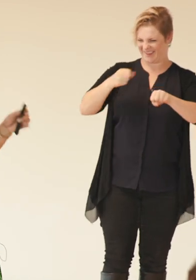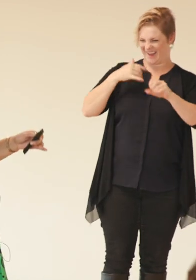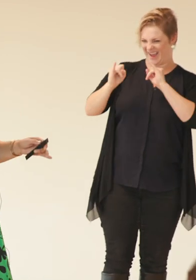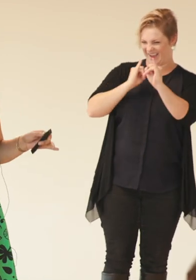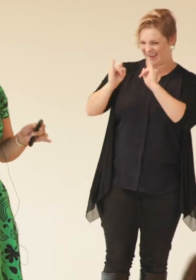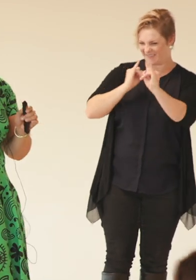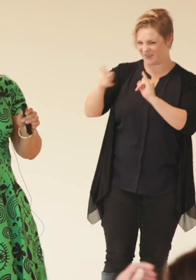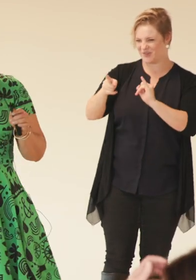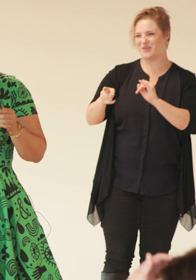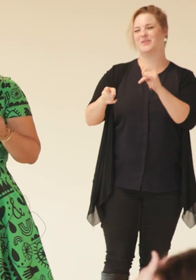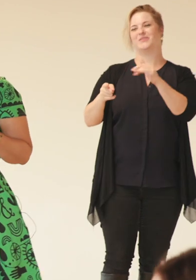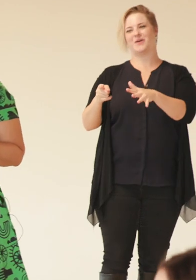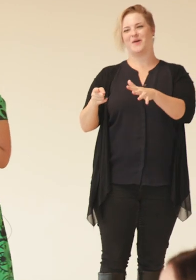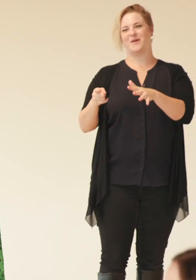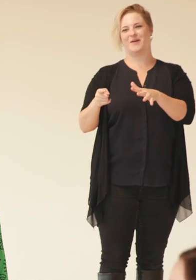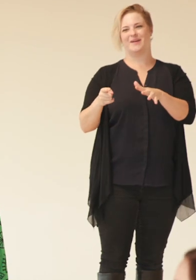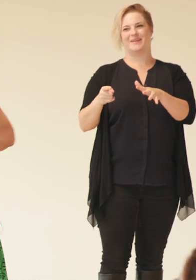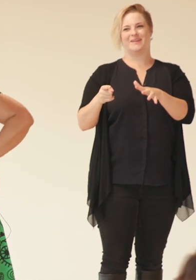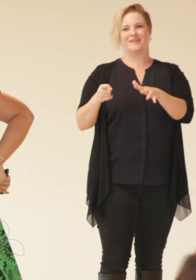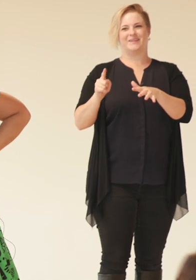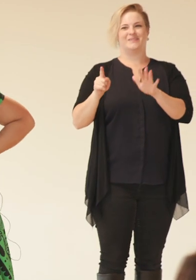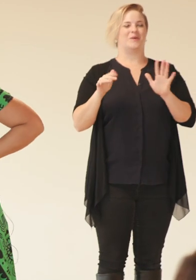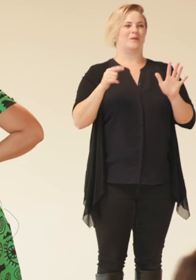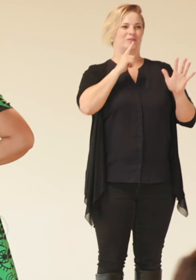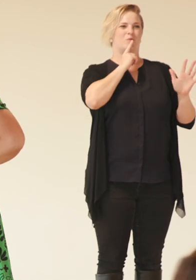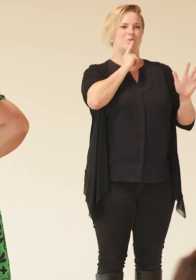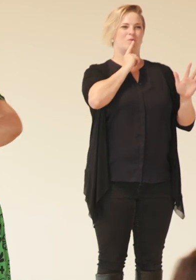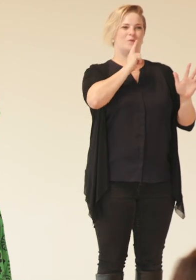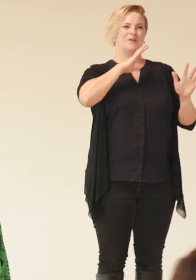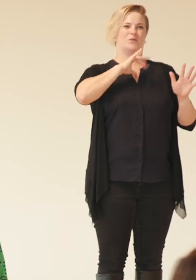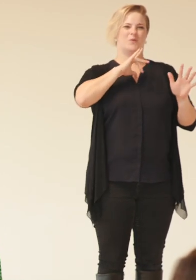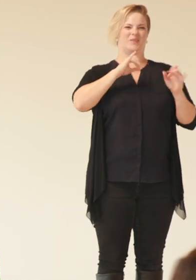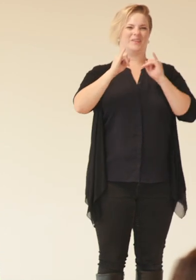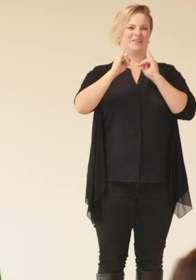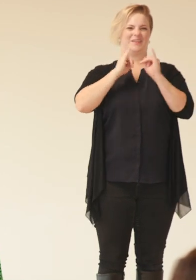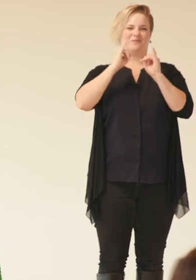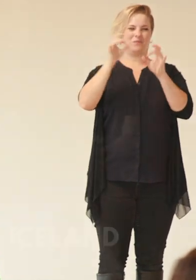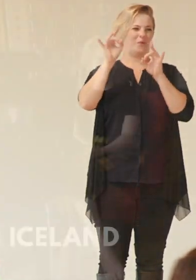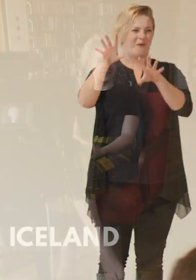was awful, so I never actually share that post, but I have a great picture here. So